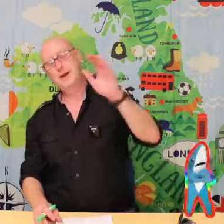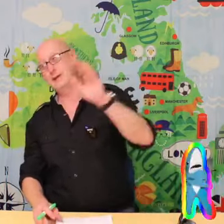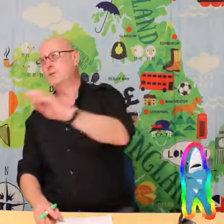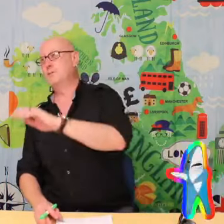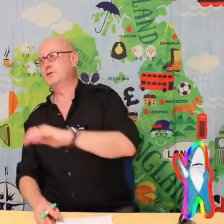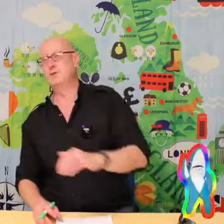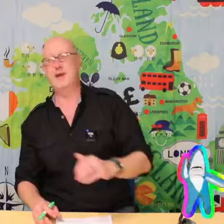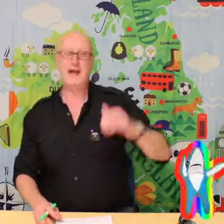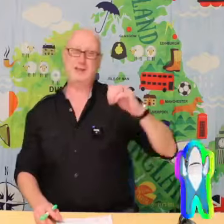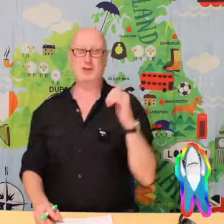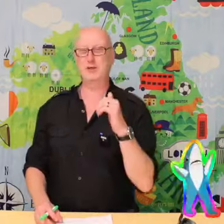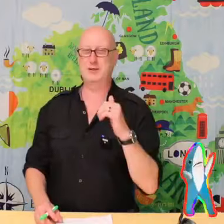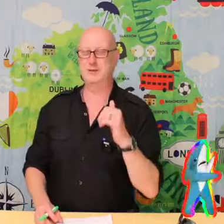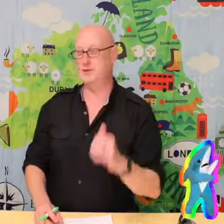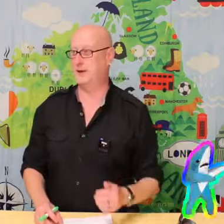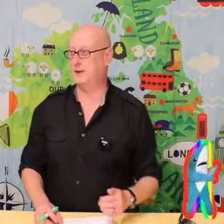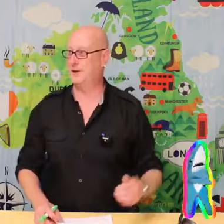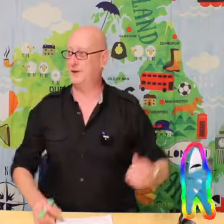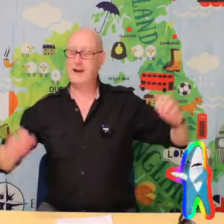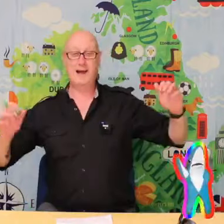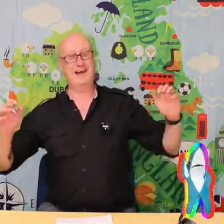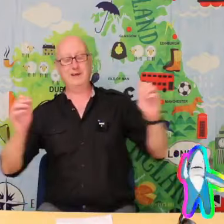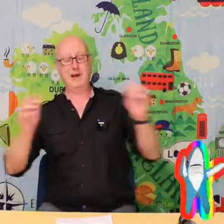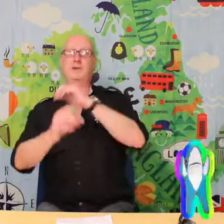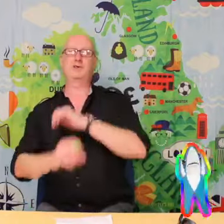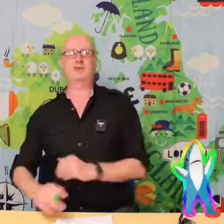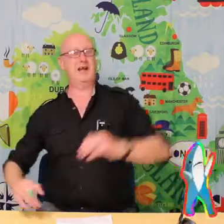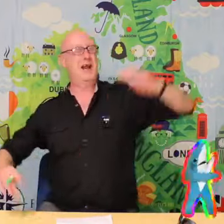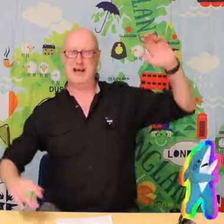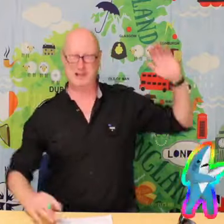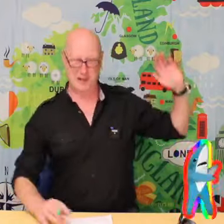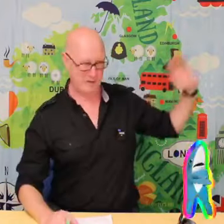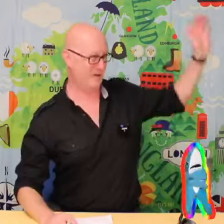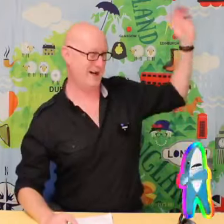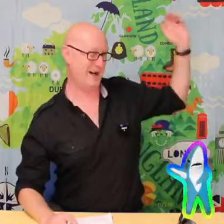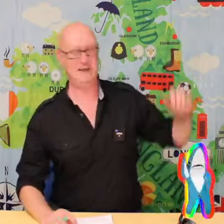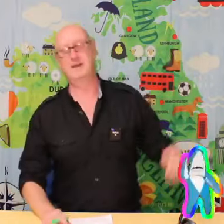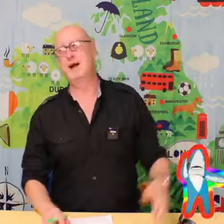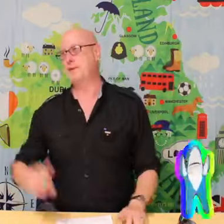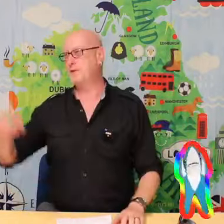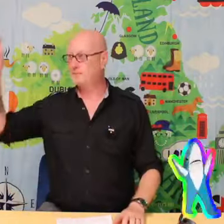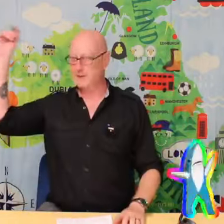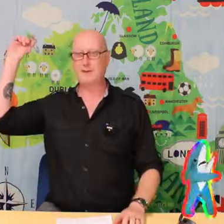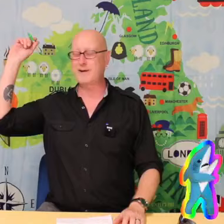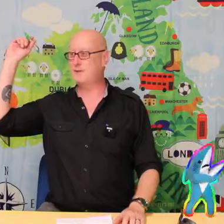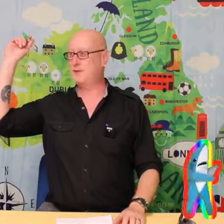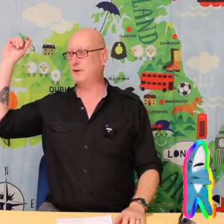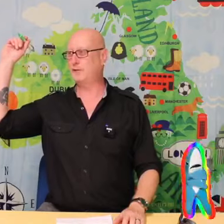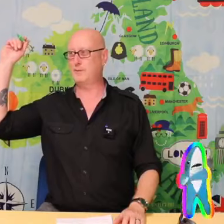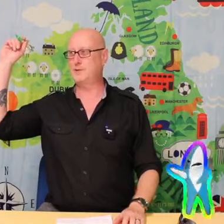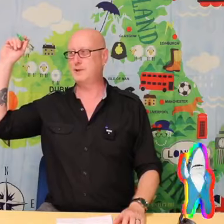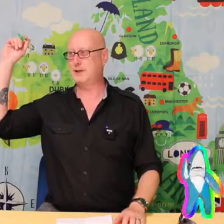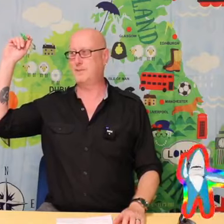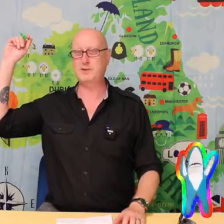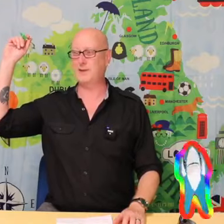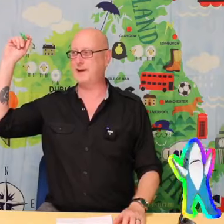the moment, doing that, it's chucking doing it, it's a bit cold. And I had great pleasure saying, it's lovely here. Aye, but the ruddy red hot for the moment, you know, I mean, 29